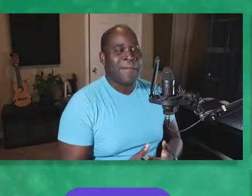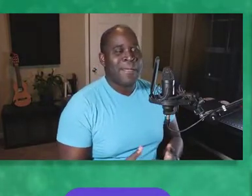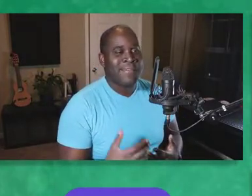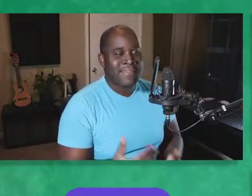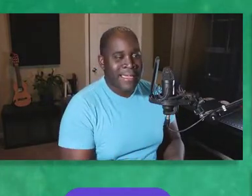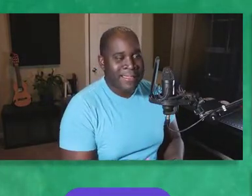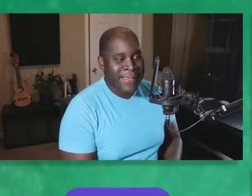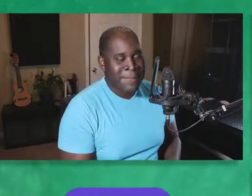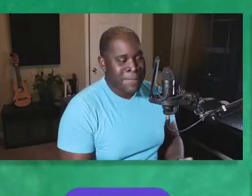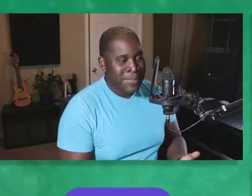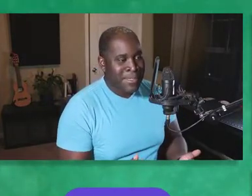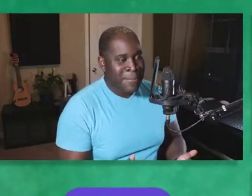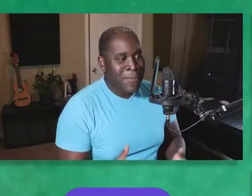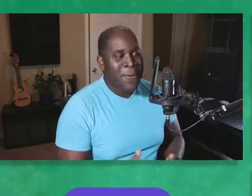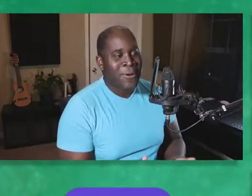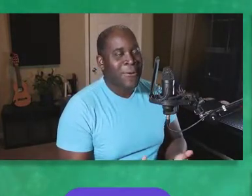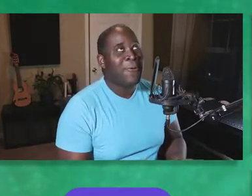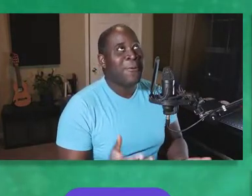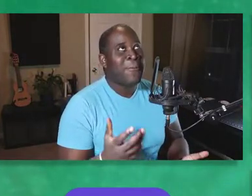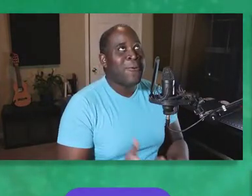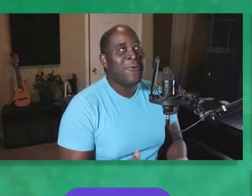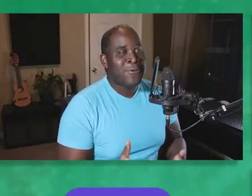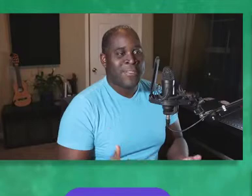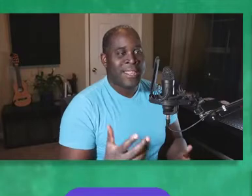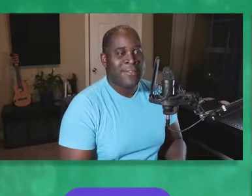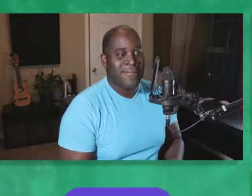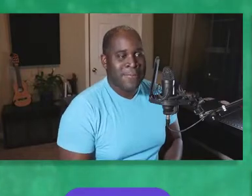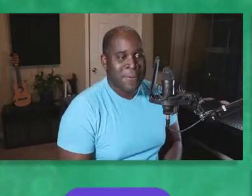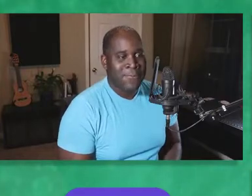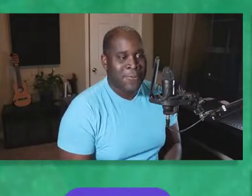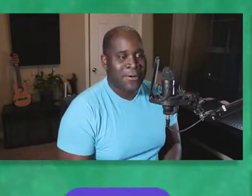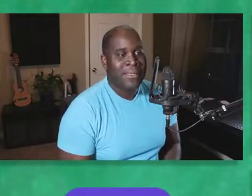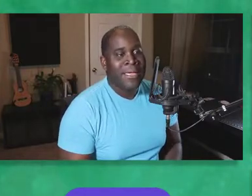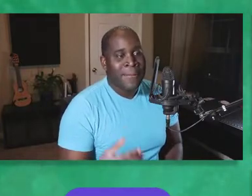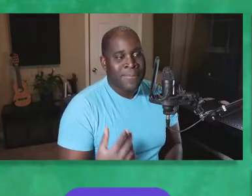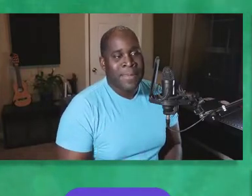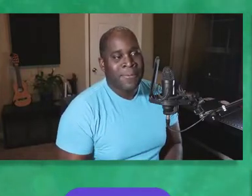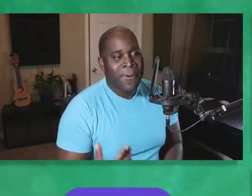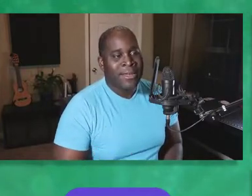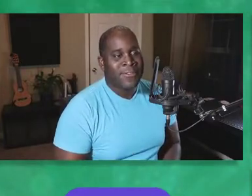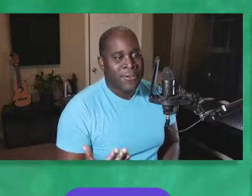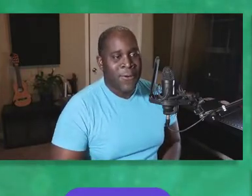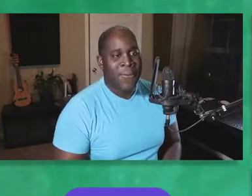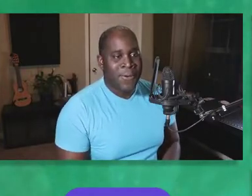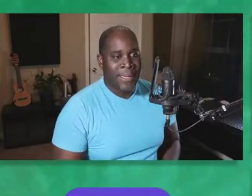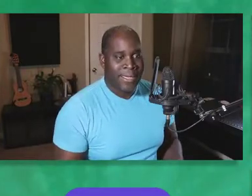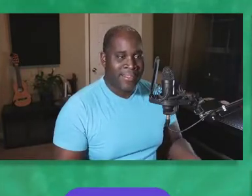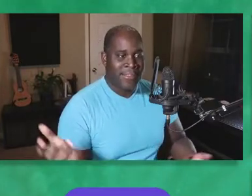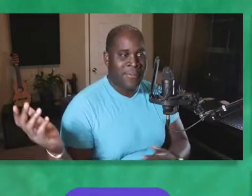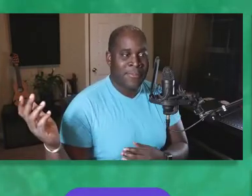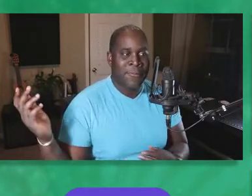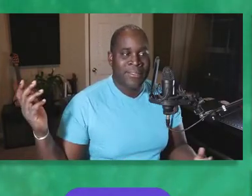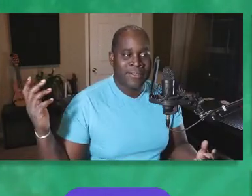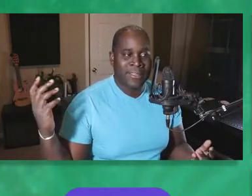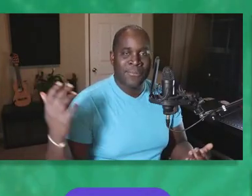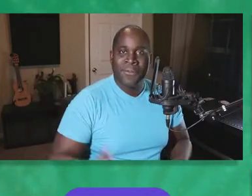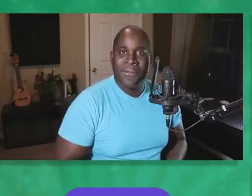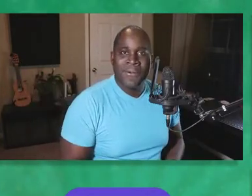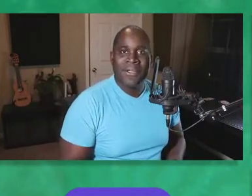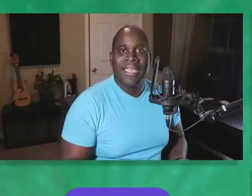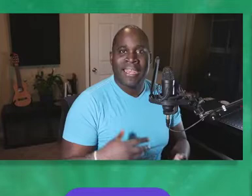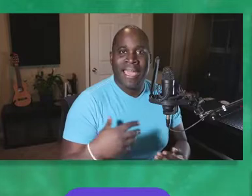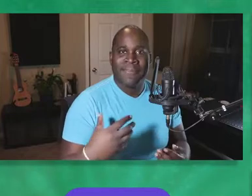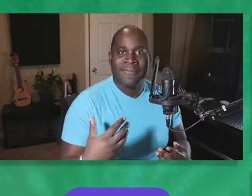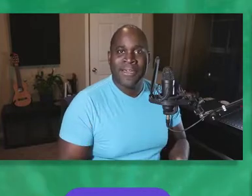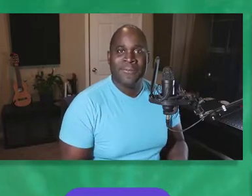is exactly more than I could have even hoped for. People wanting to know more about ASL, people wanting to explore